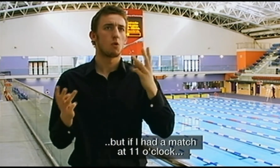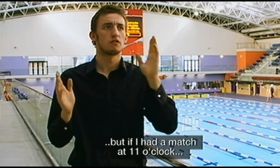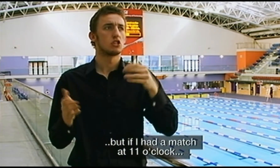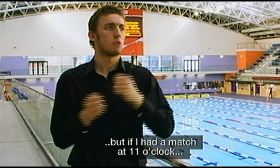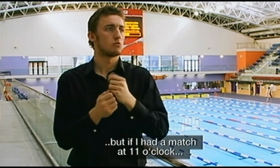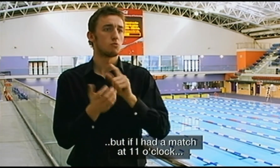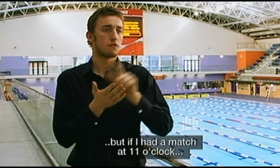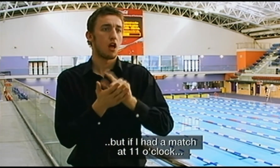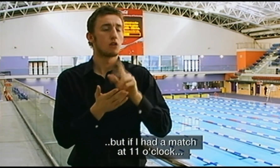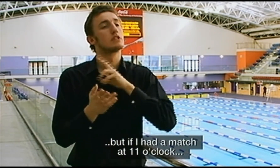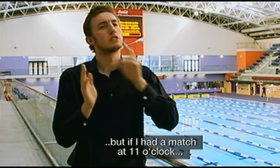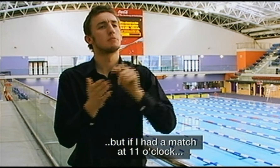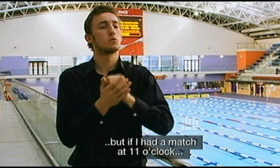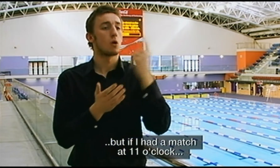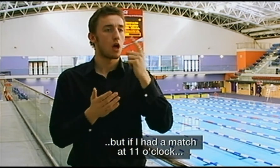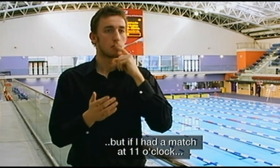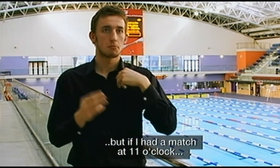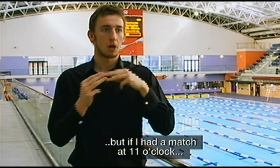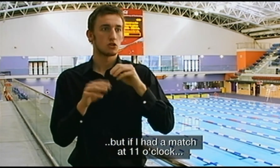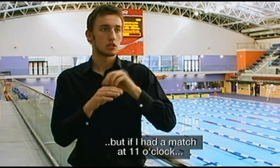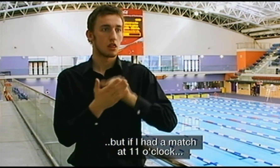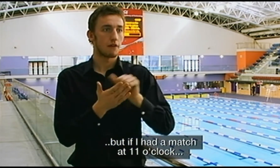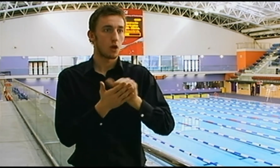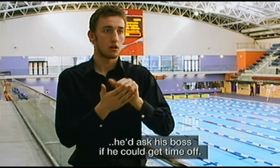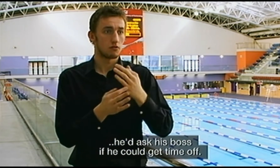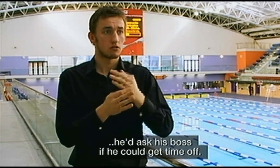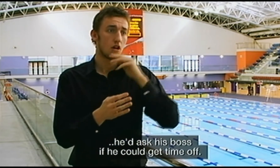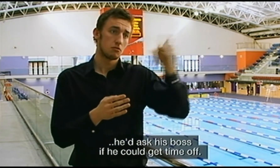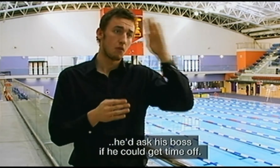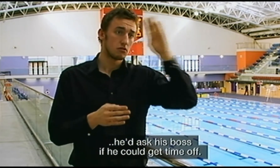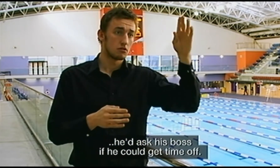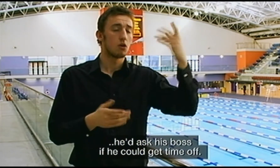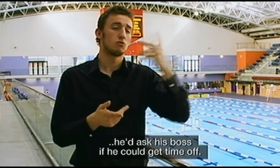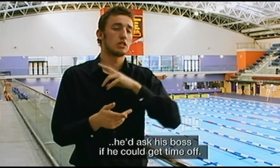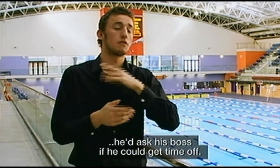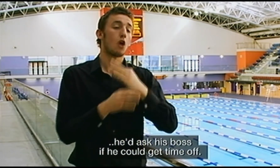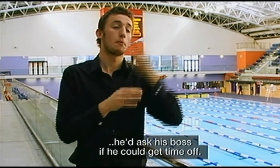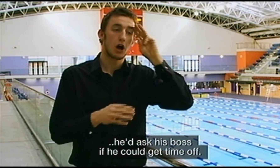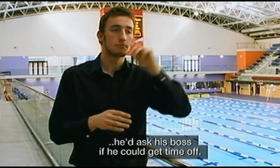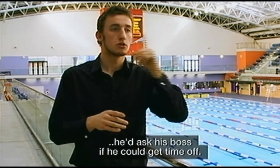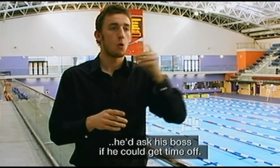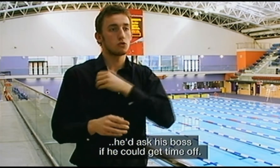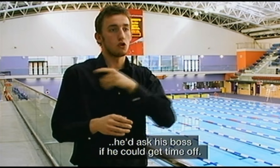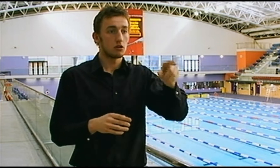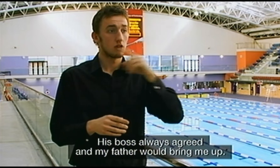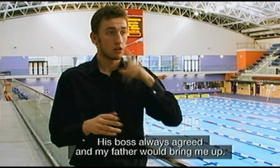But if I had a match at 11 o'clock, he'd ask his boss if he could get time off. And his boss